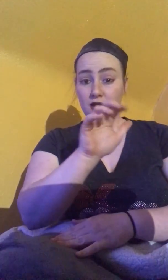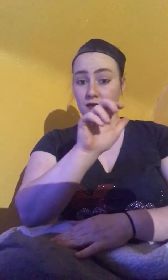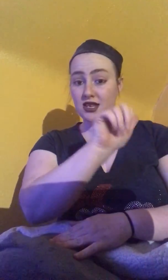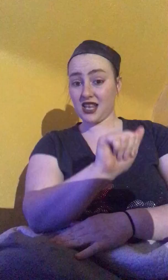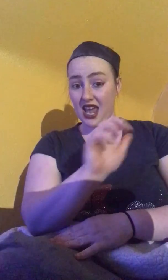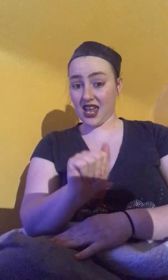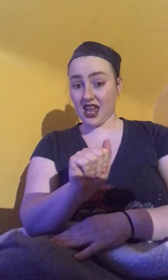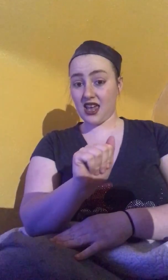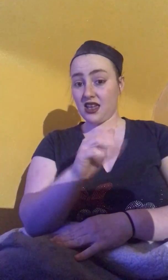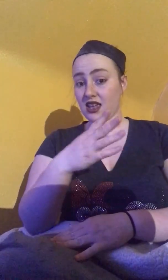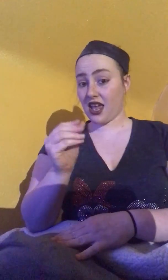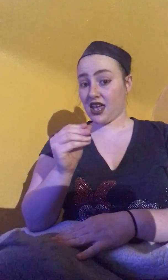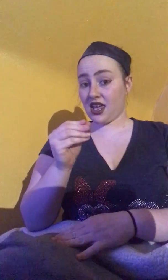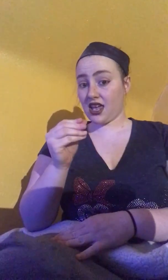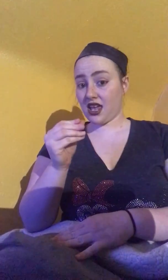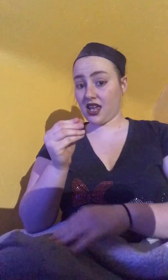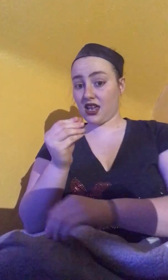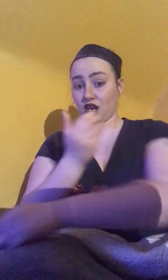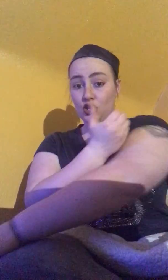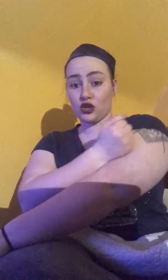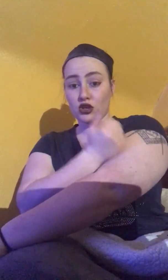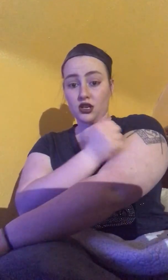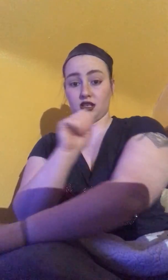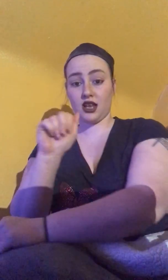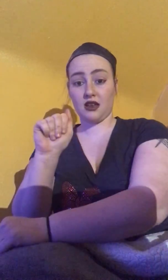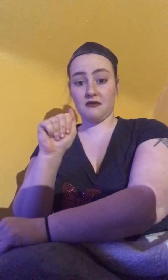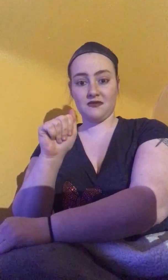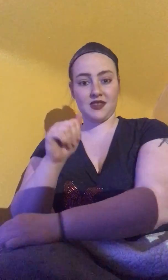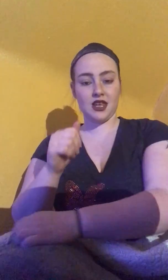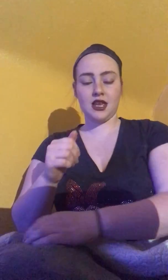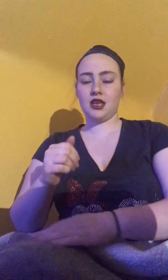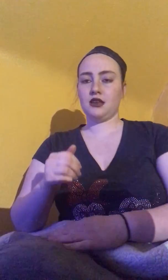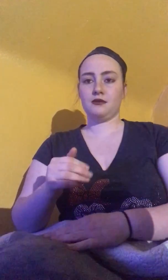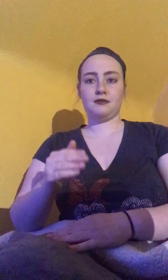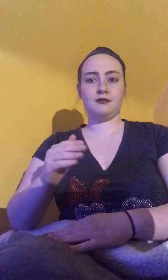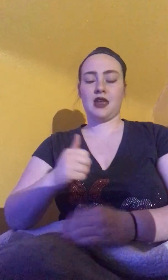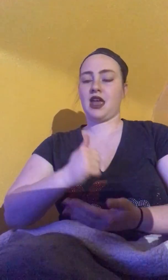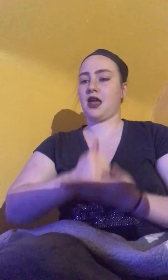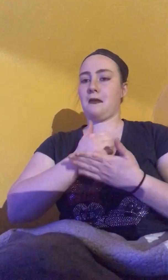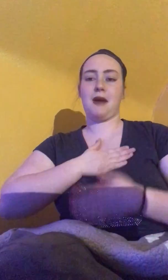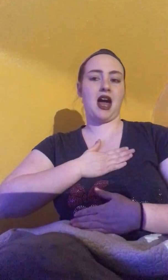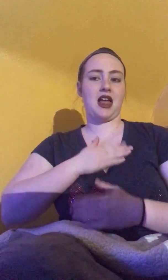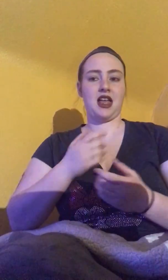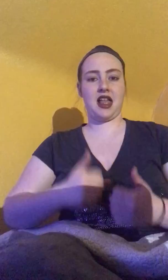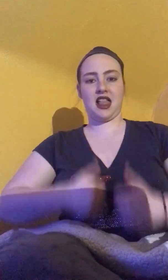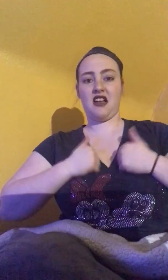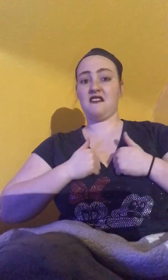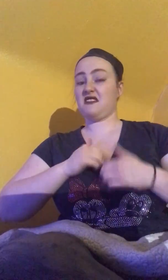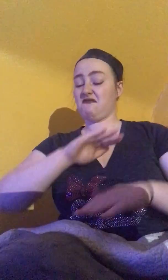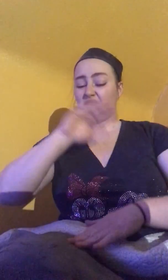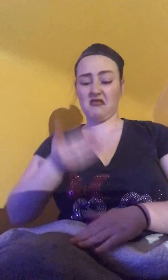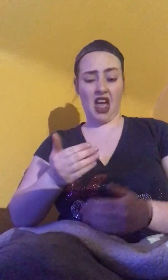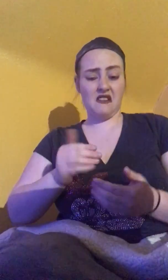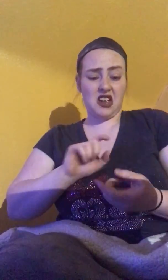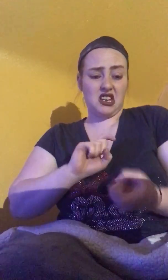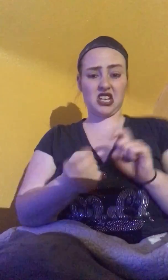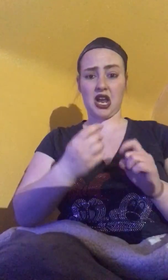Narcotics Anonymous saved my life, and I wouldn't change it for the world. And the best way that I can put this